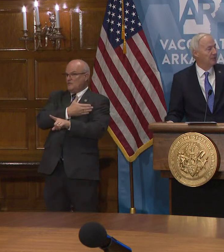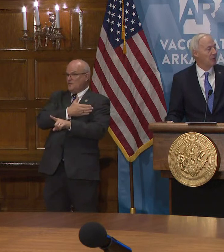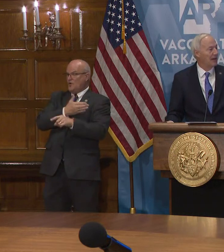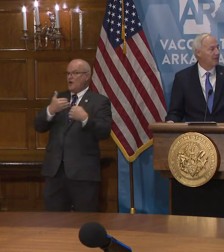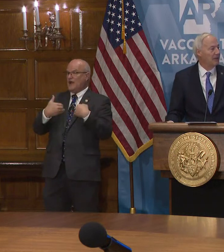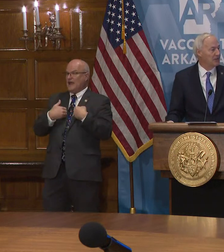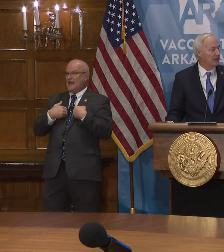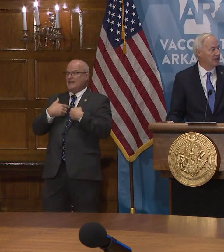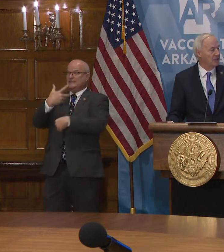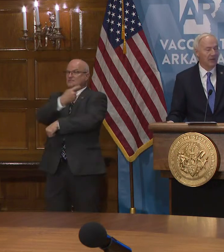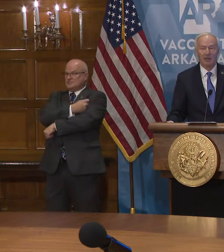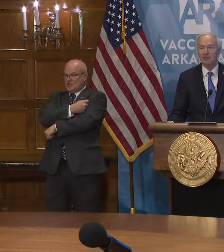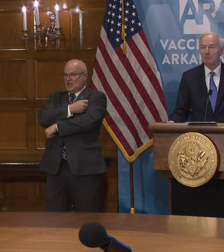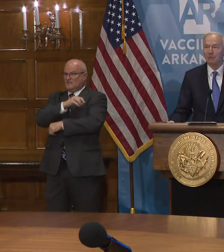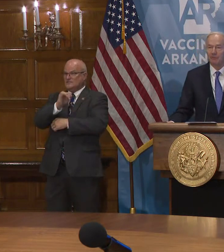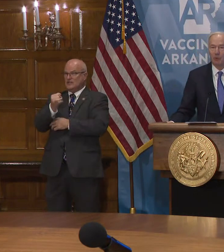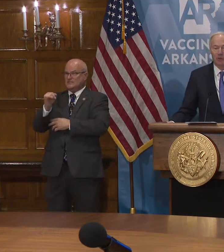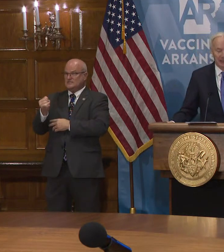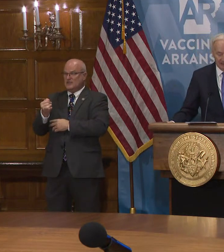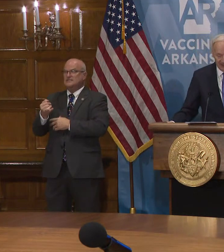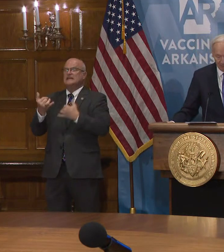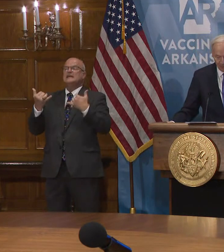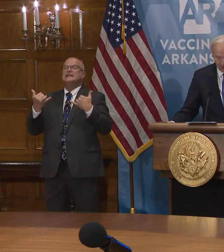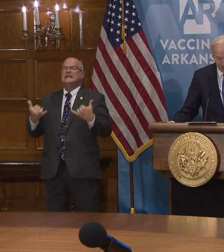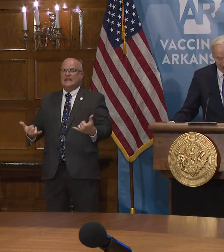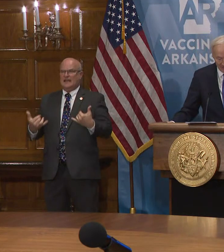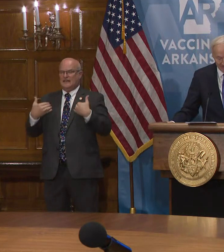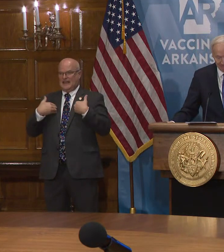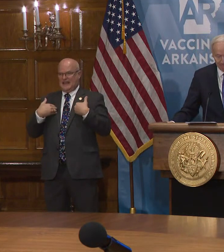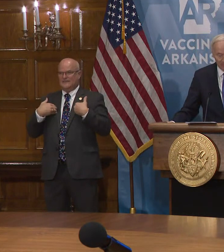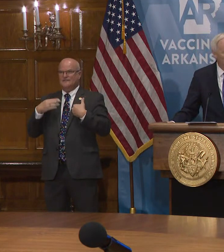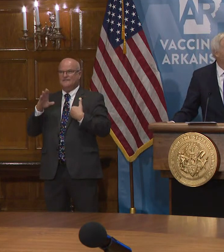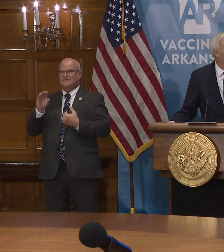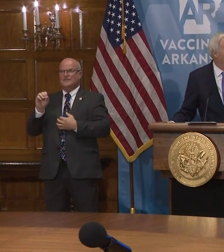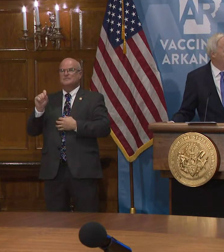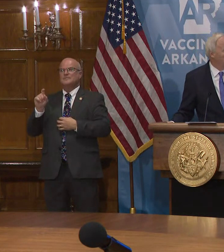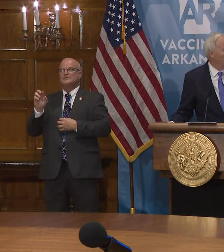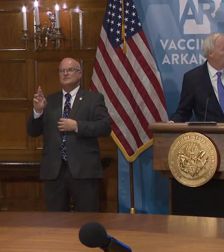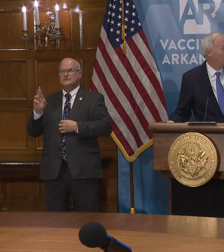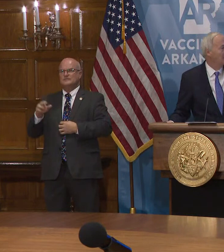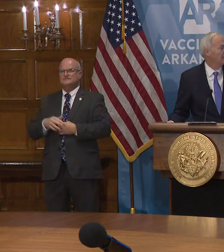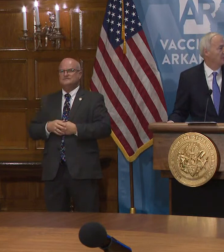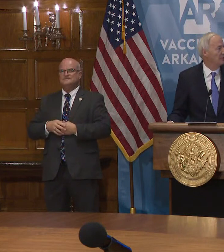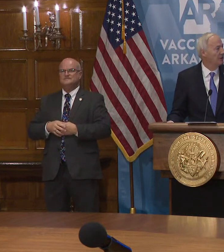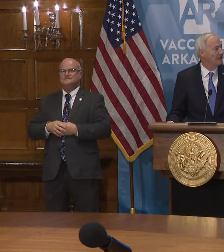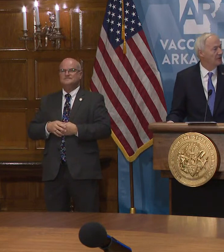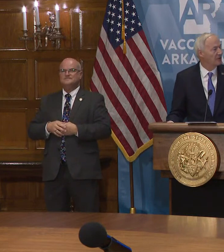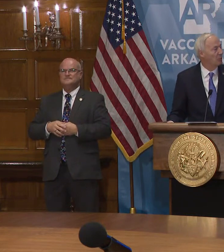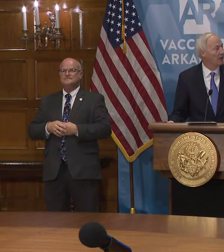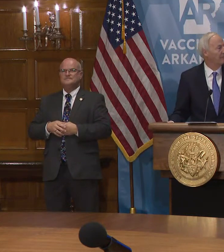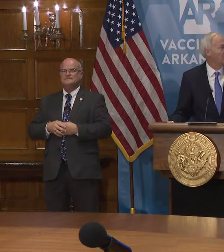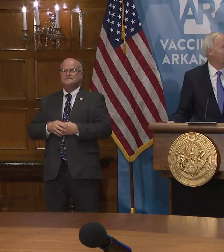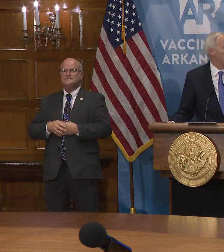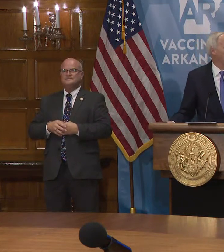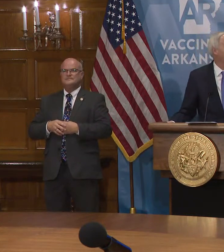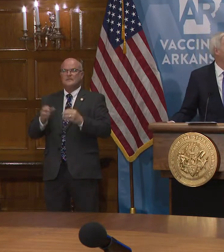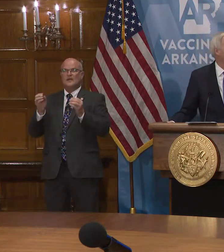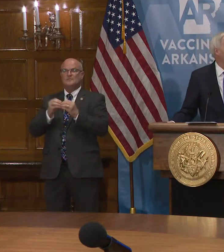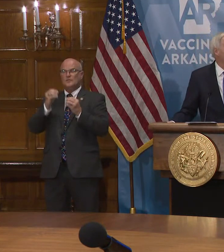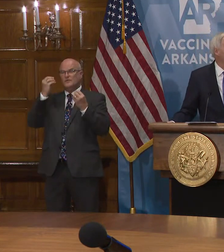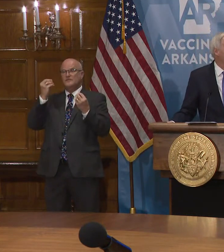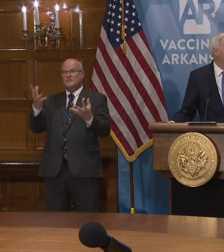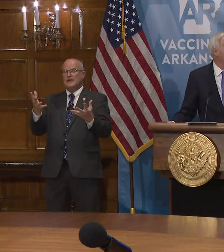you had your primary series, you're eligible for that booster shot. And let's go on to just some more